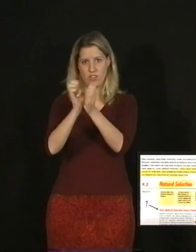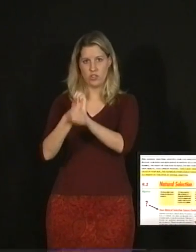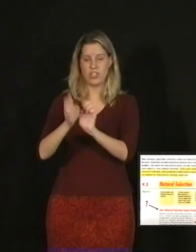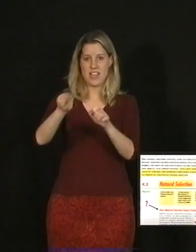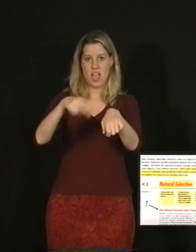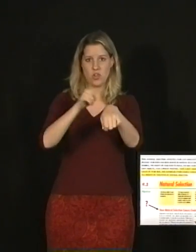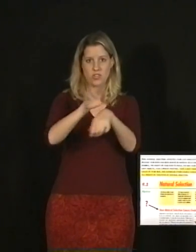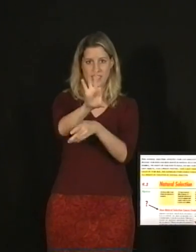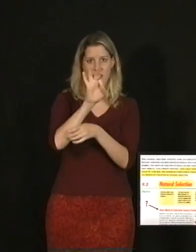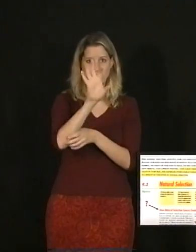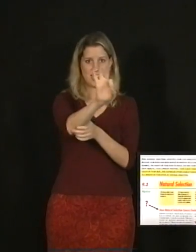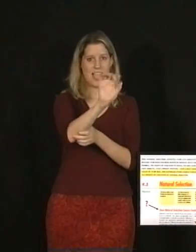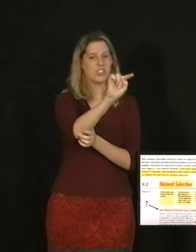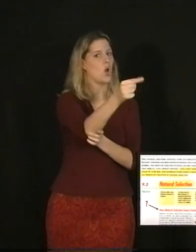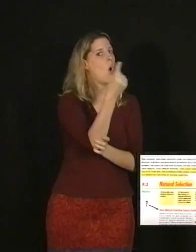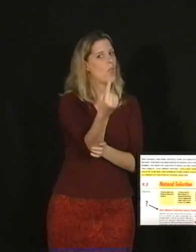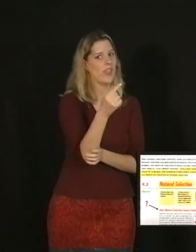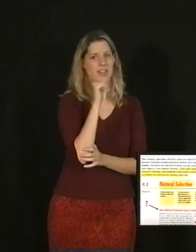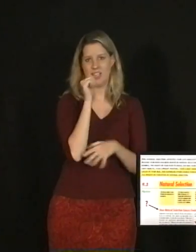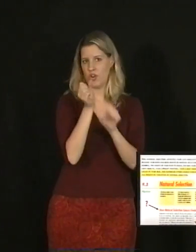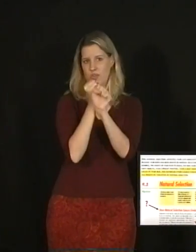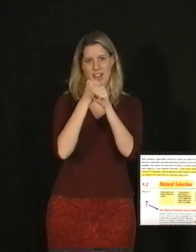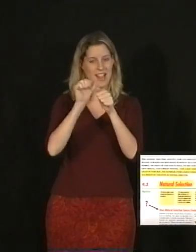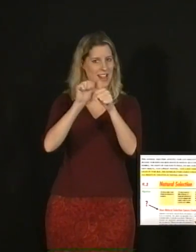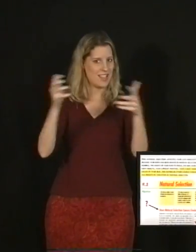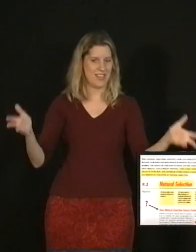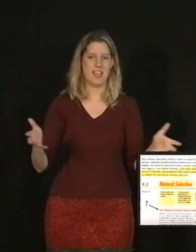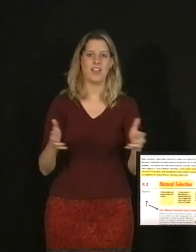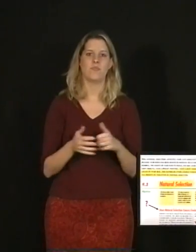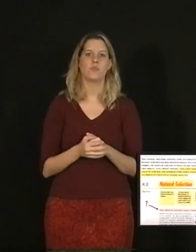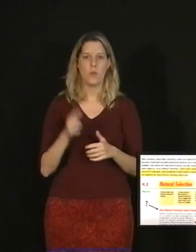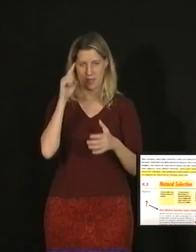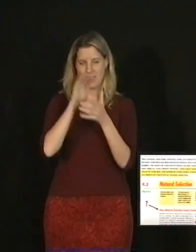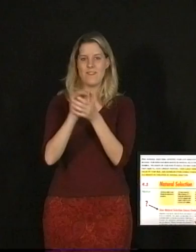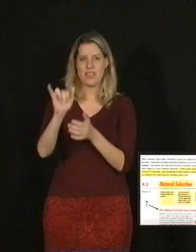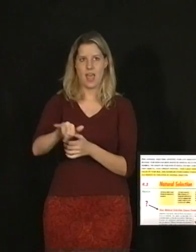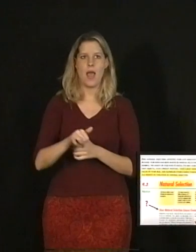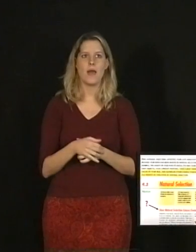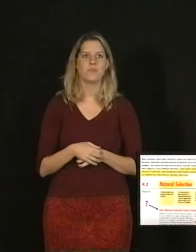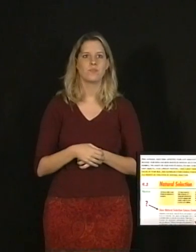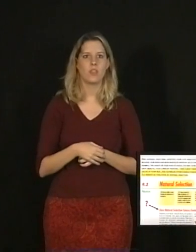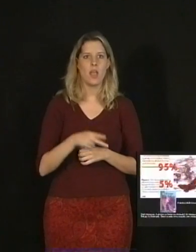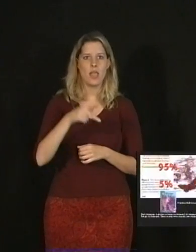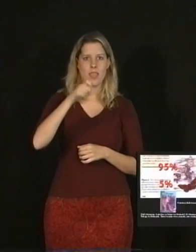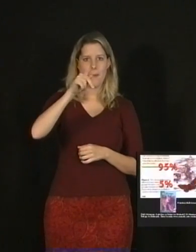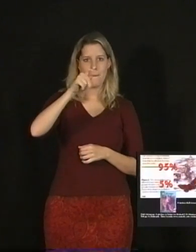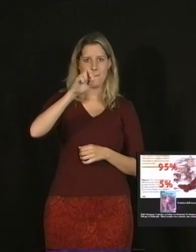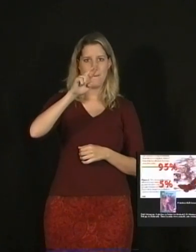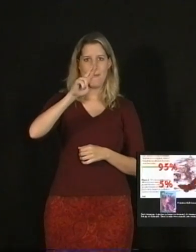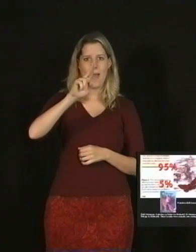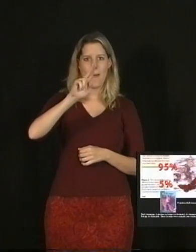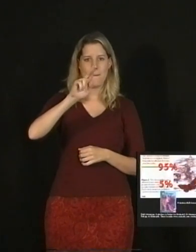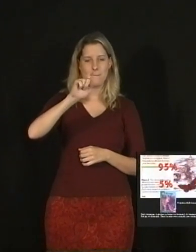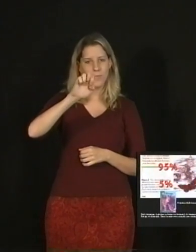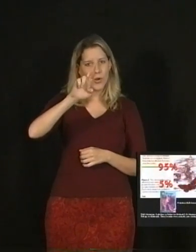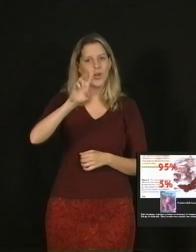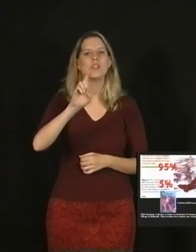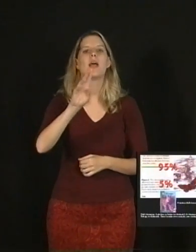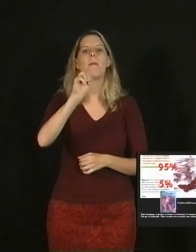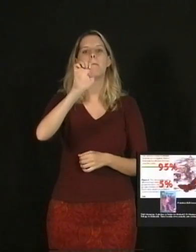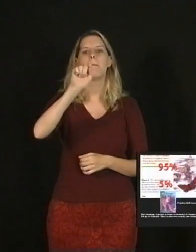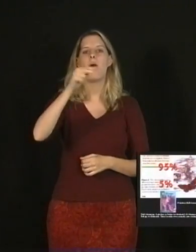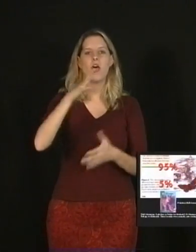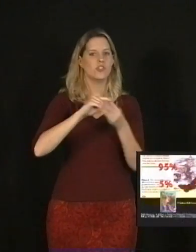evolution. Natural selection selects. It doesn't create a thing. We believe in natural selection. The peppered moth story never happened. It's a